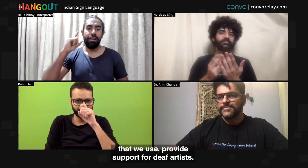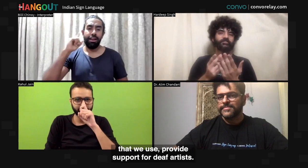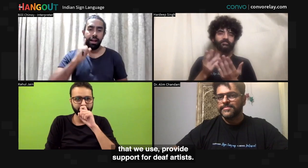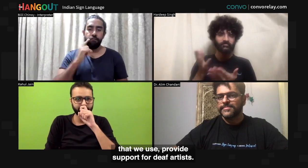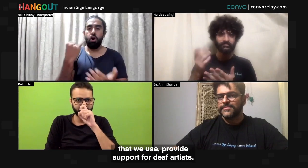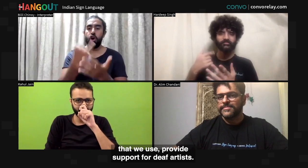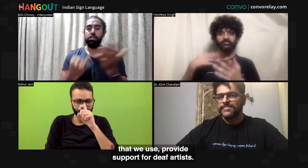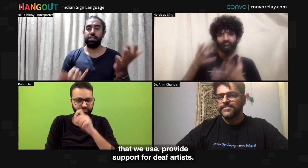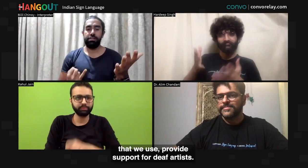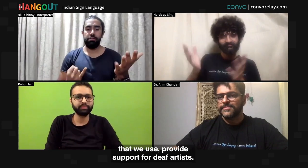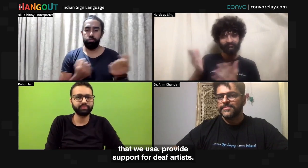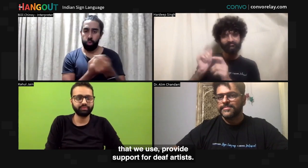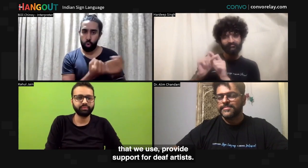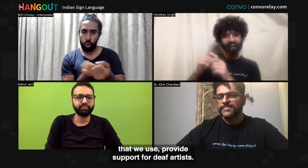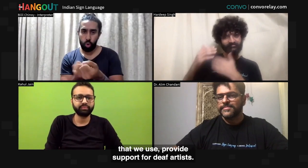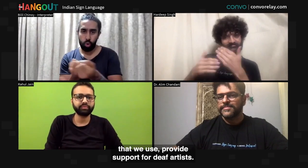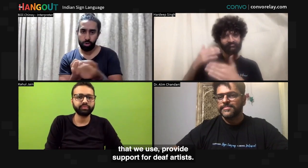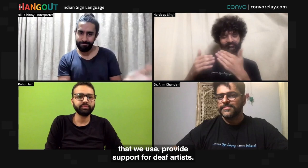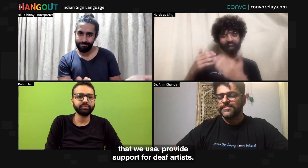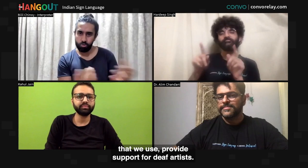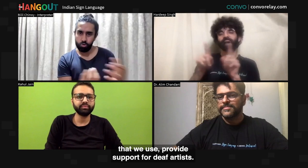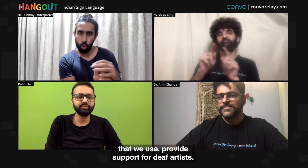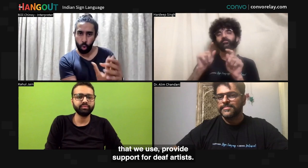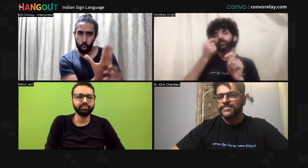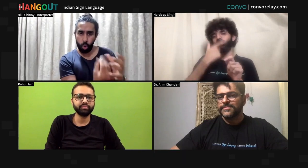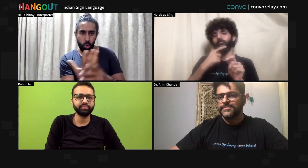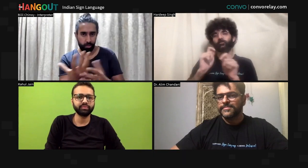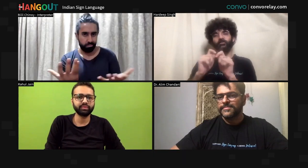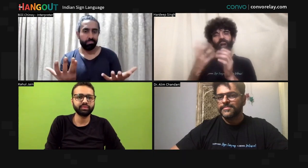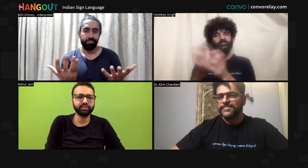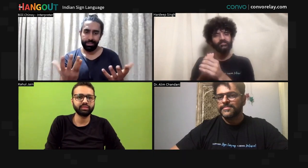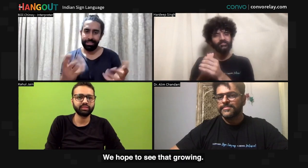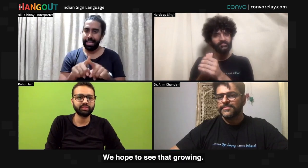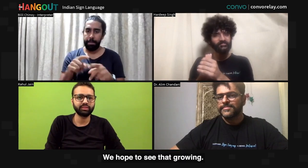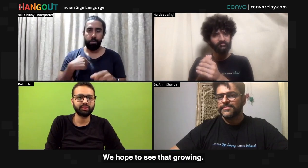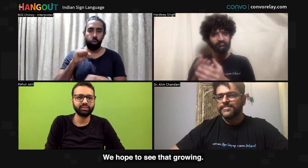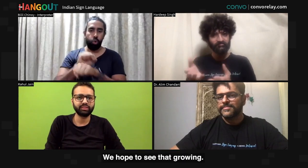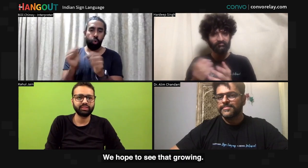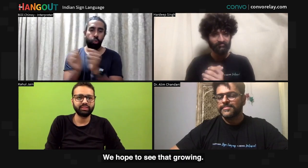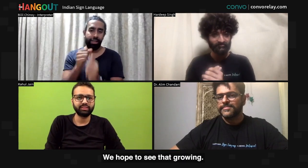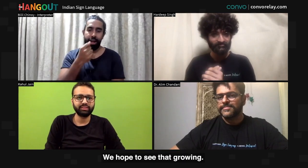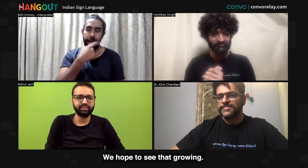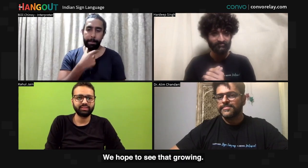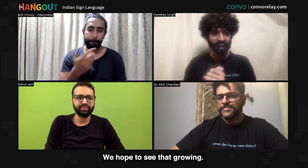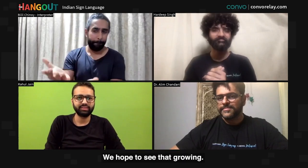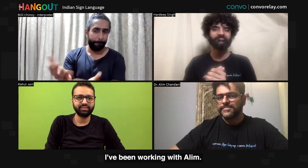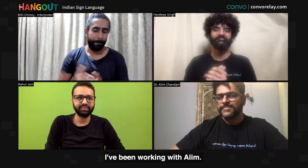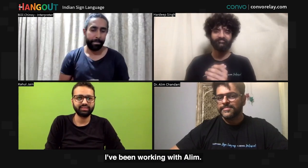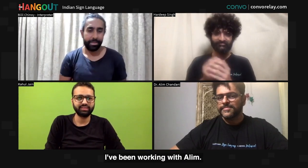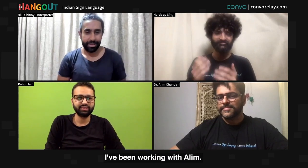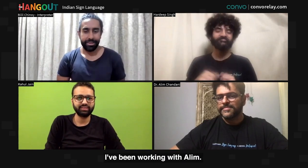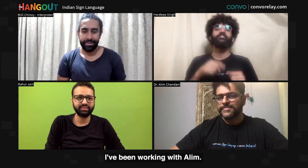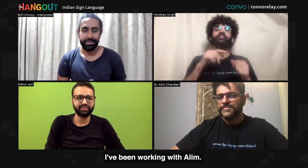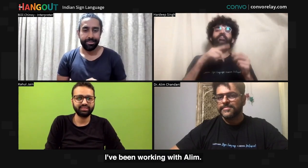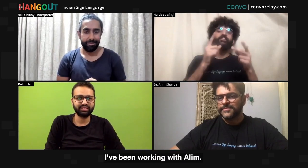provide support for deaf artists. We hope to see that growing. I've been working with Aleem.